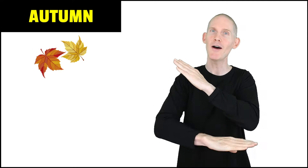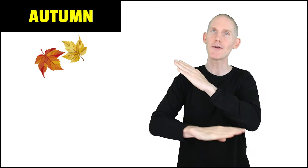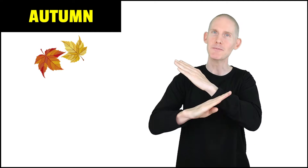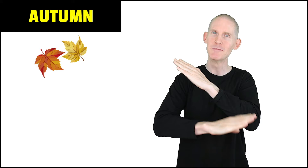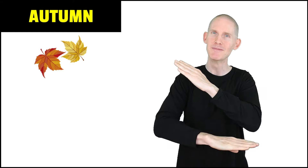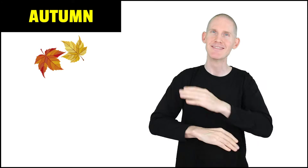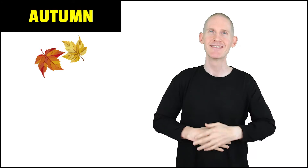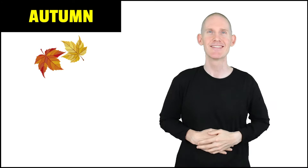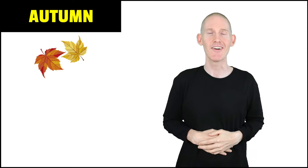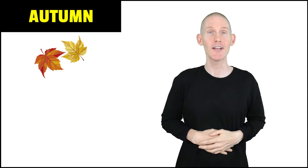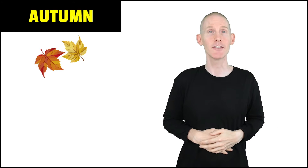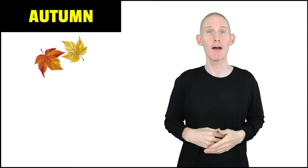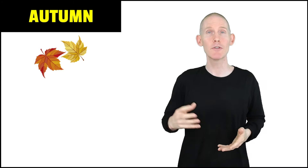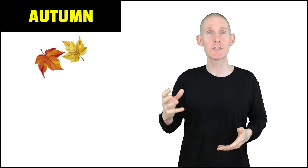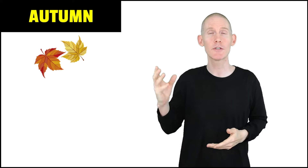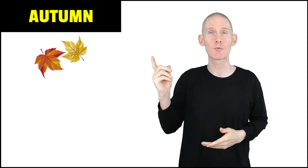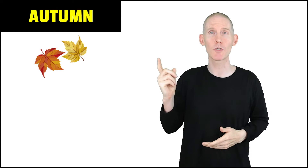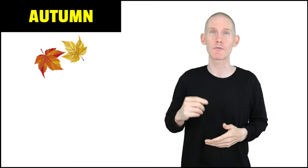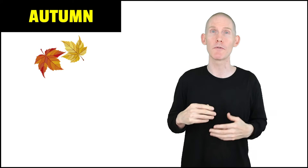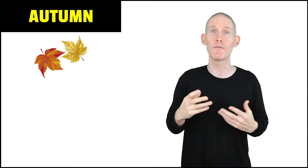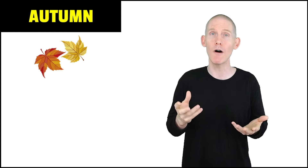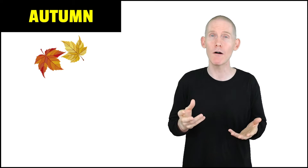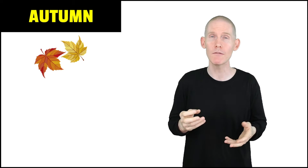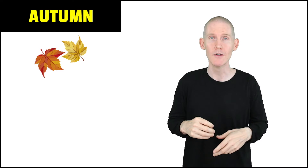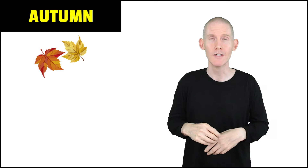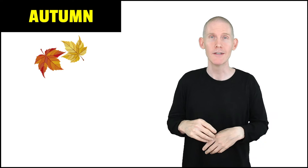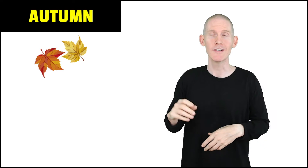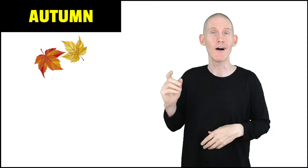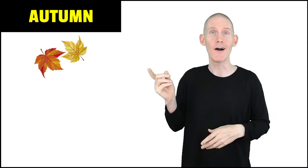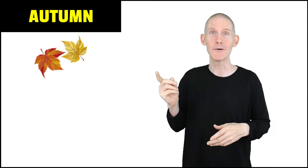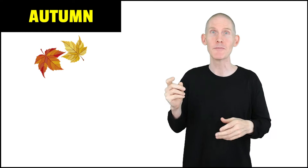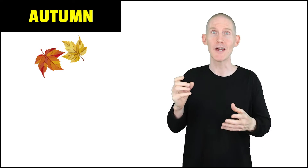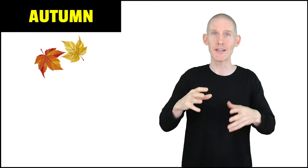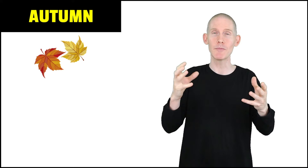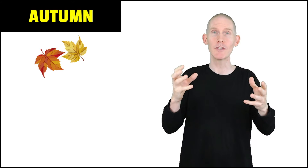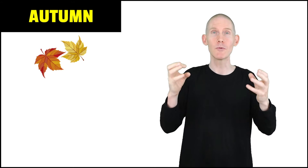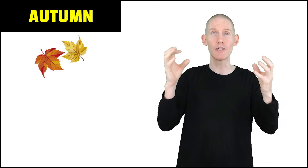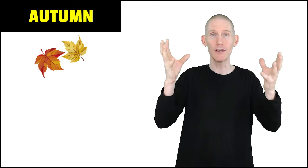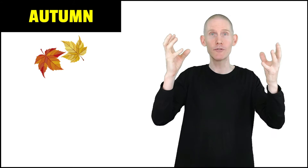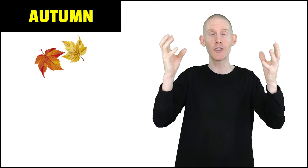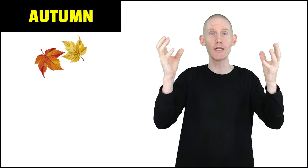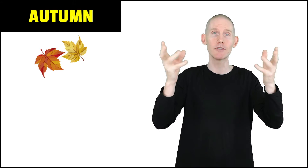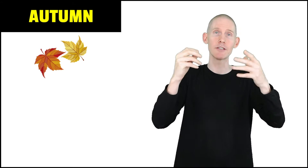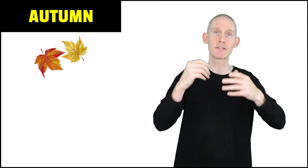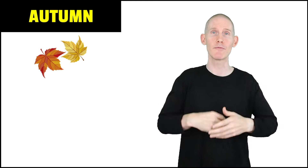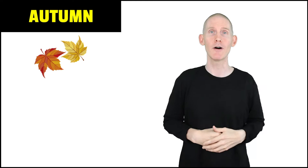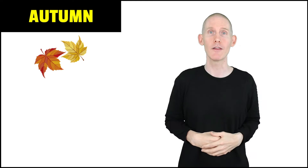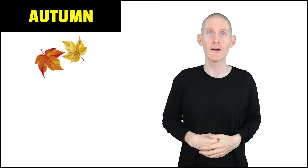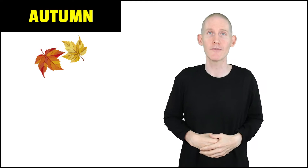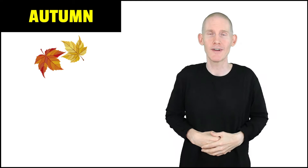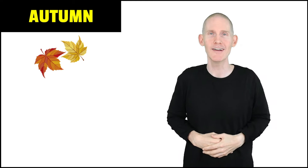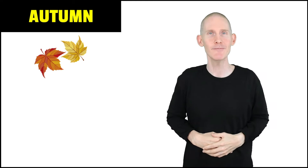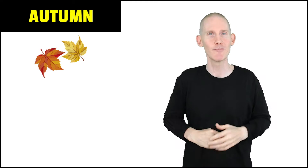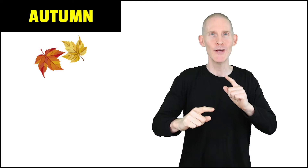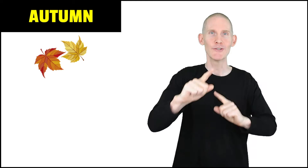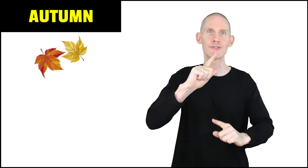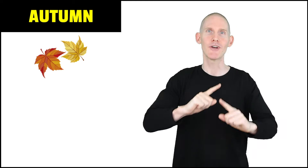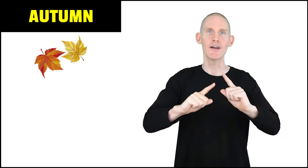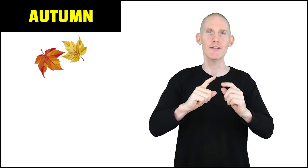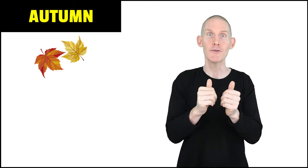Autumn. All right, now obviously this works for fall, autumn, that time of the year when the leaves change and they start falling off. Sign